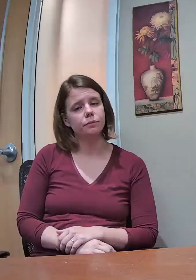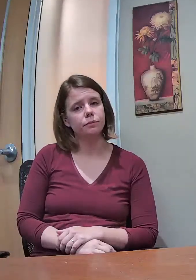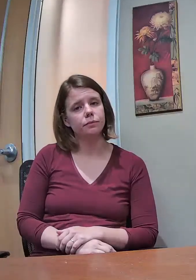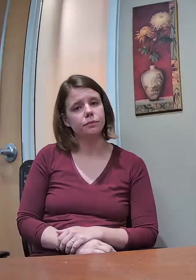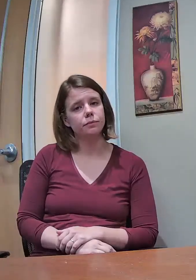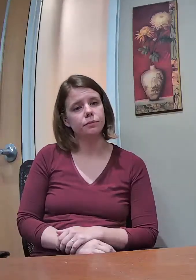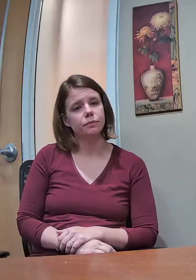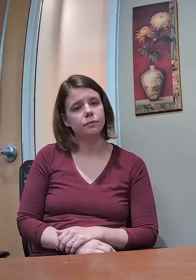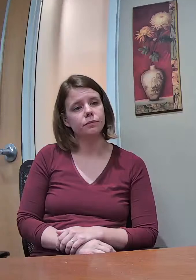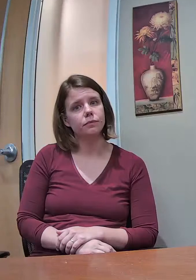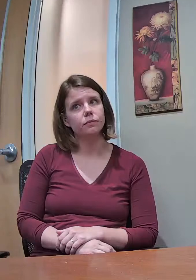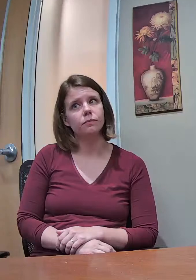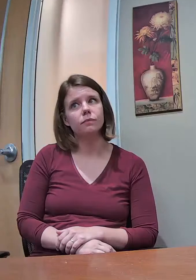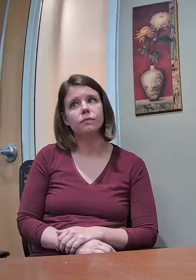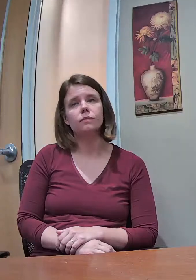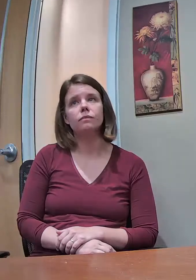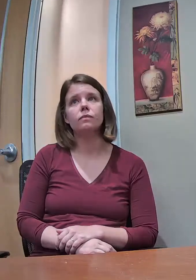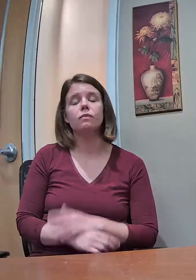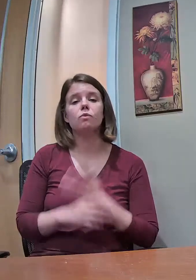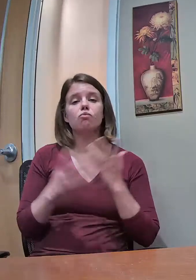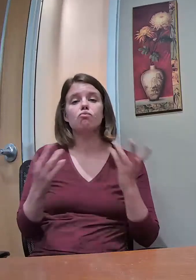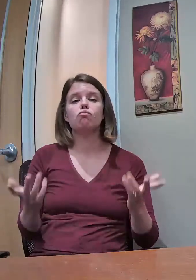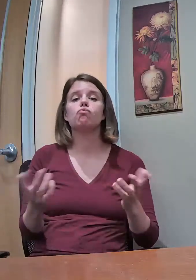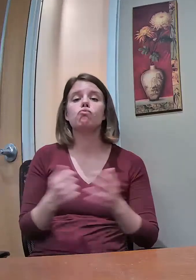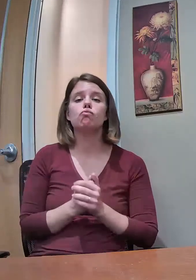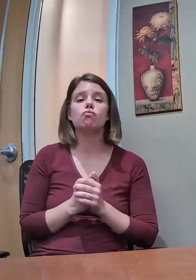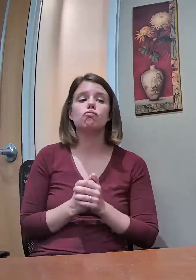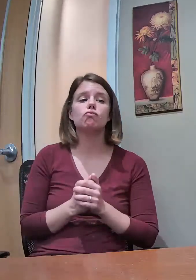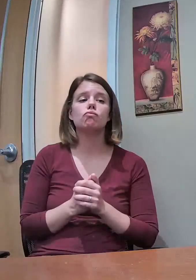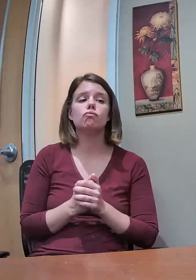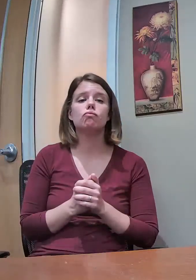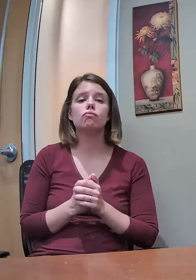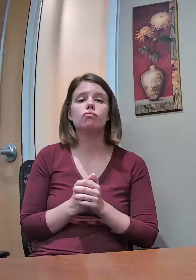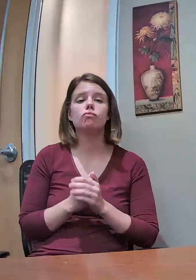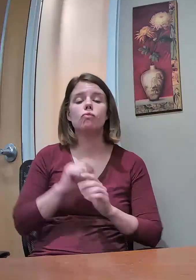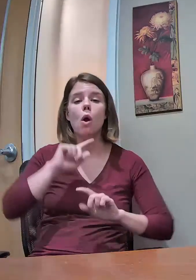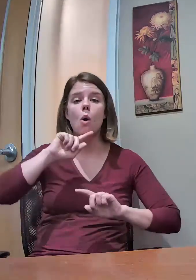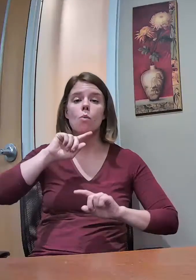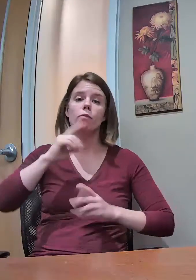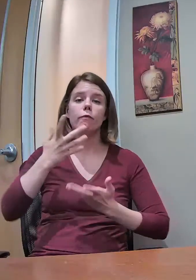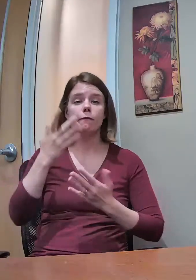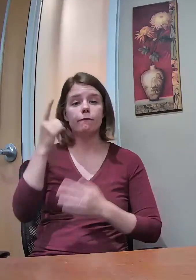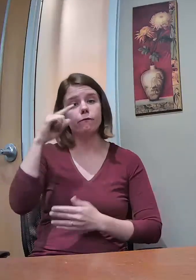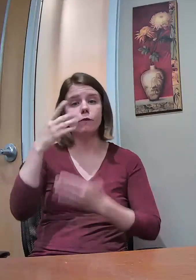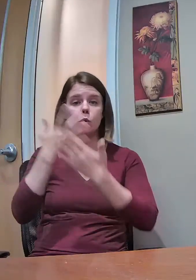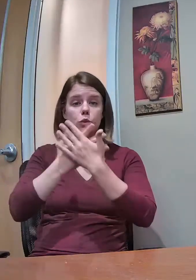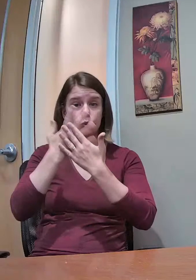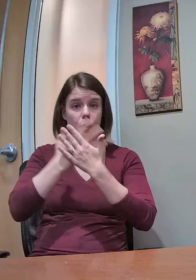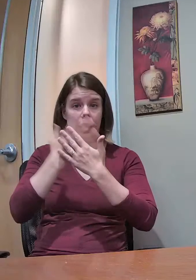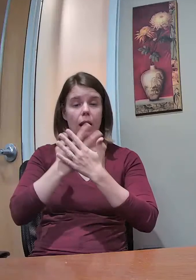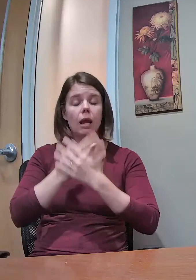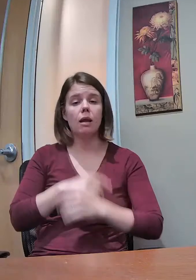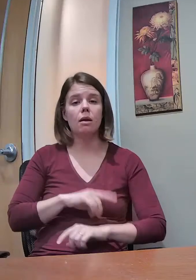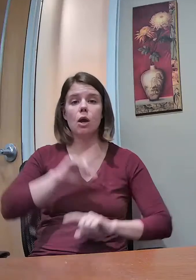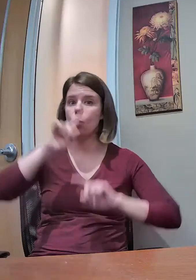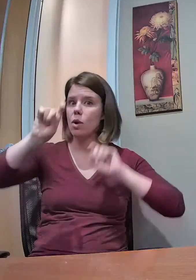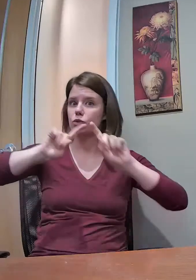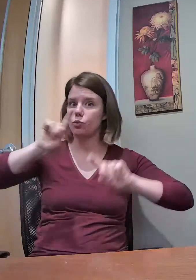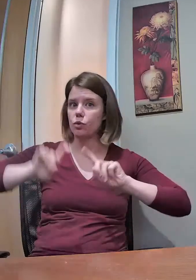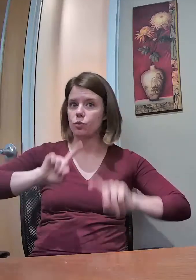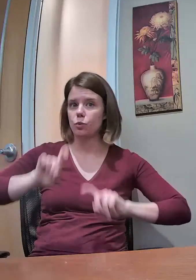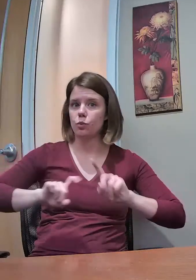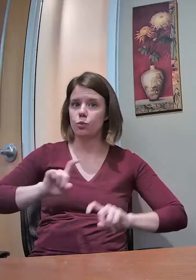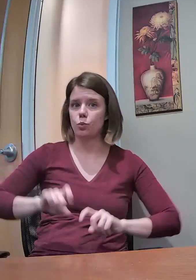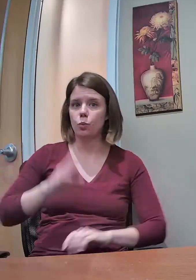So there are a number of questions that you will be asked when you're coming to be